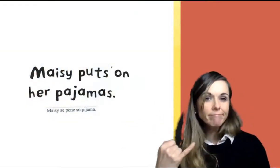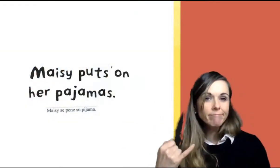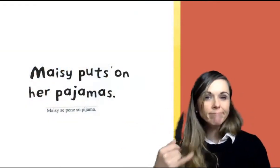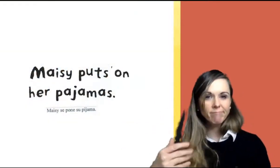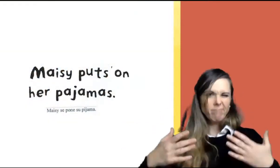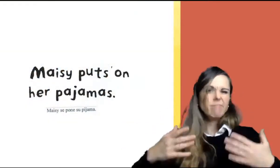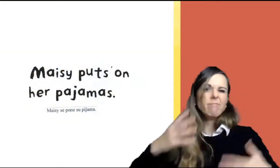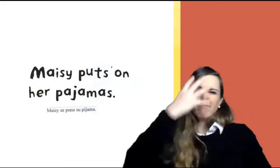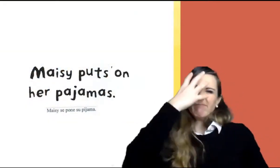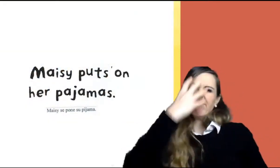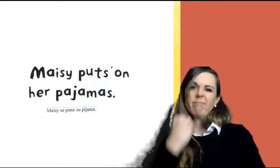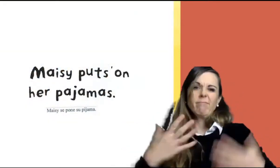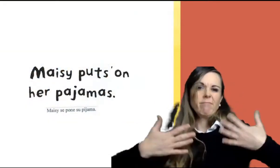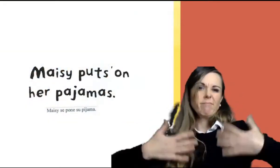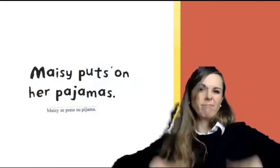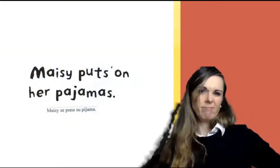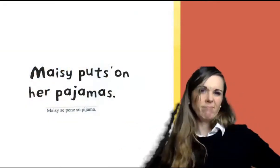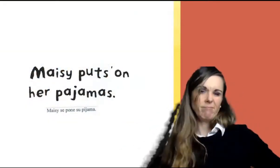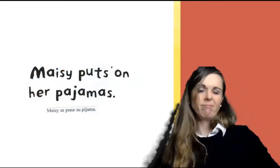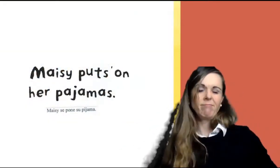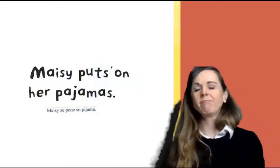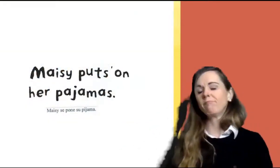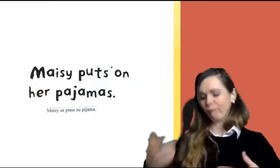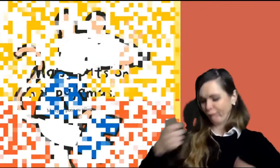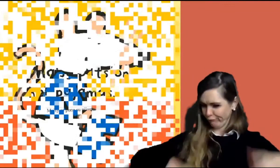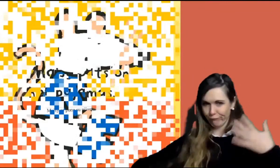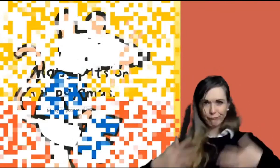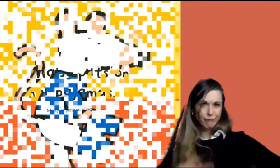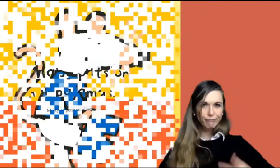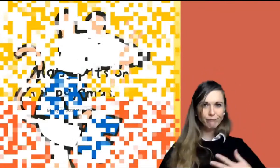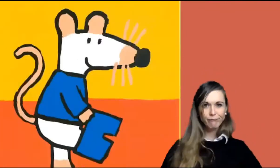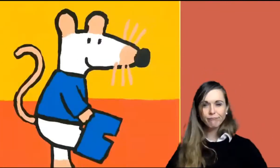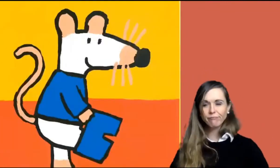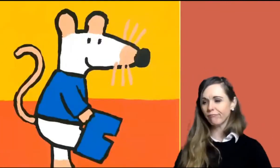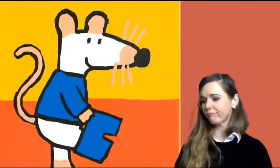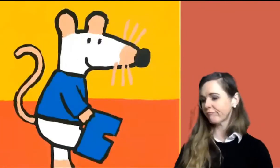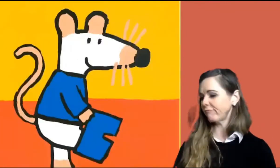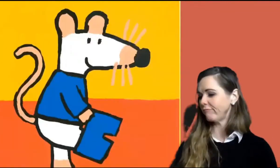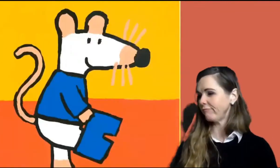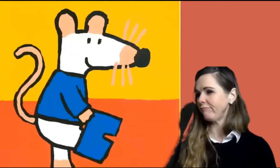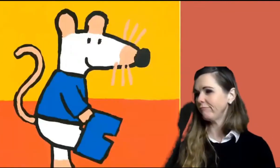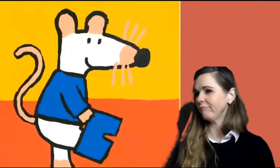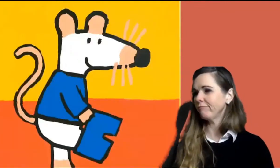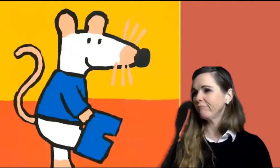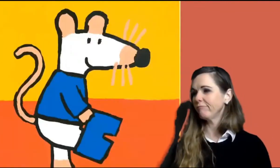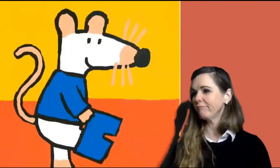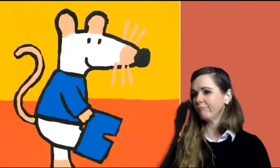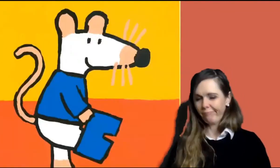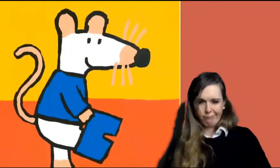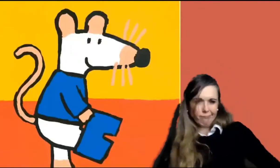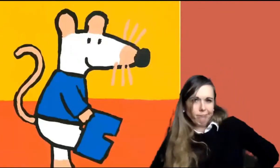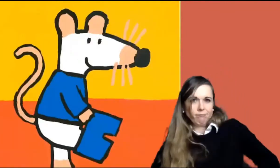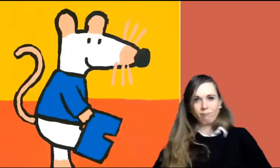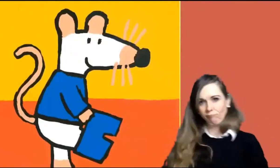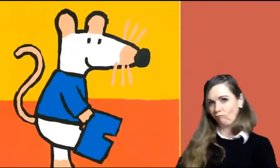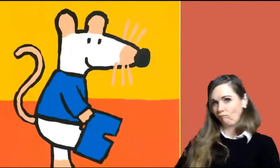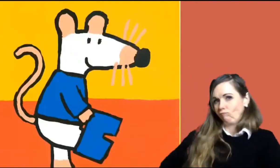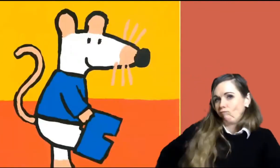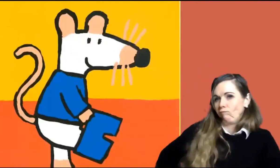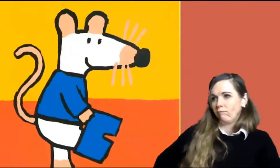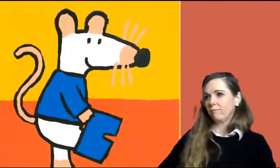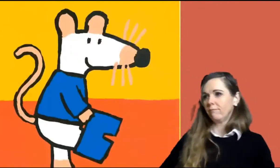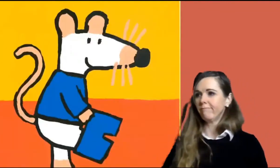her pajamas, her sleeping clothes. She gets all dressed, pulls up